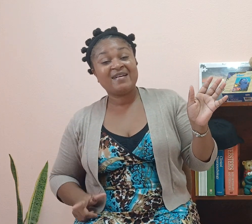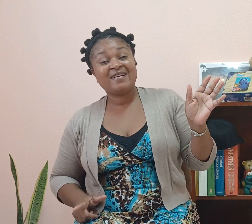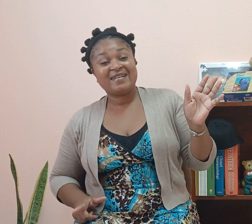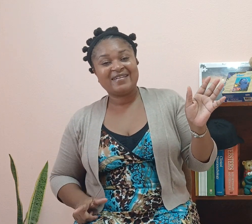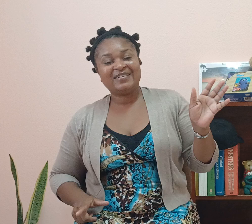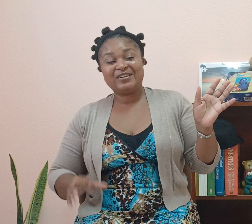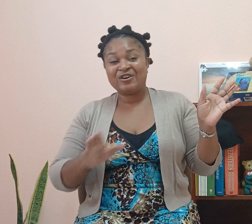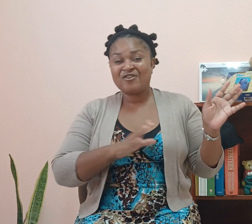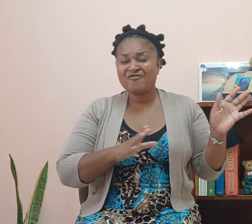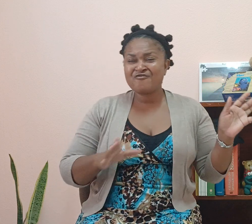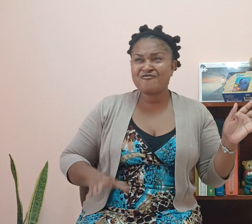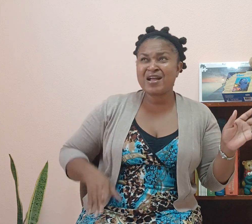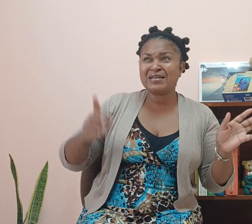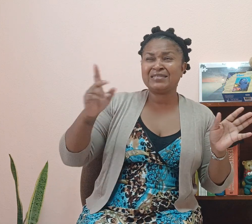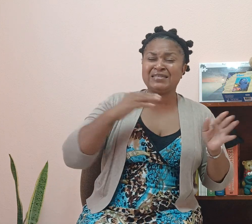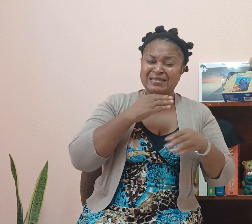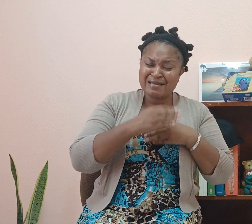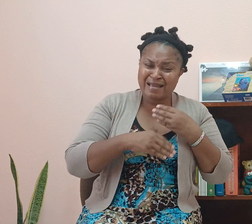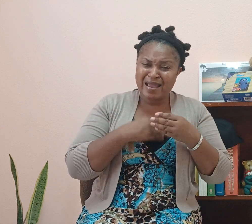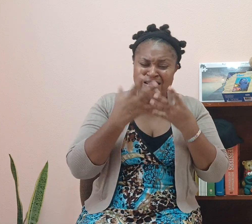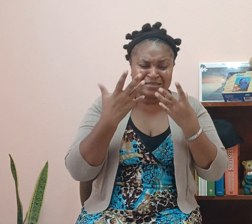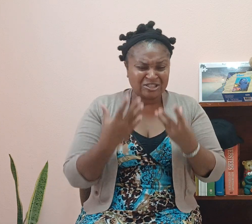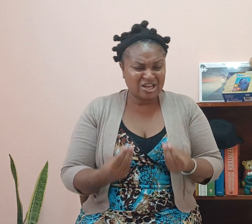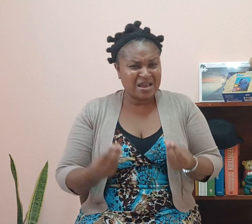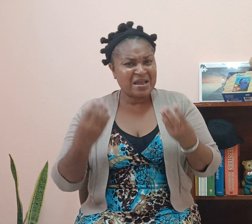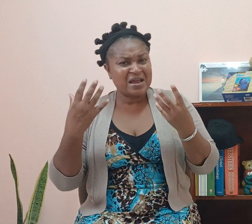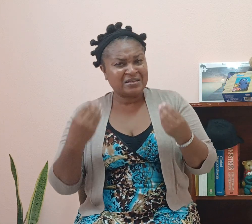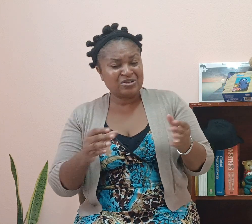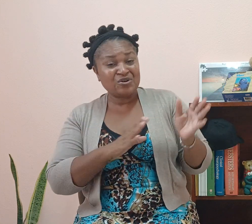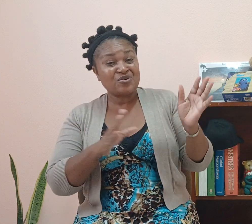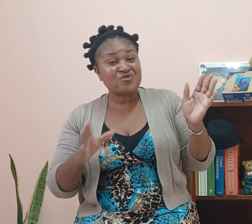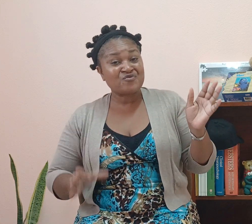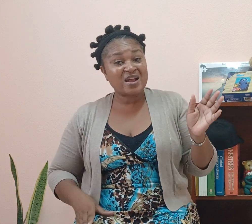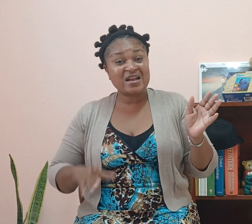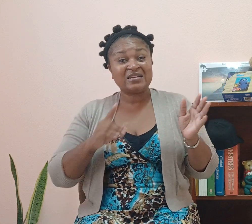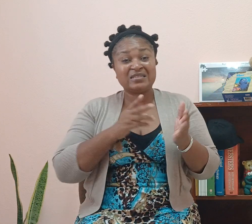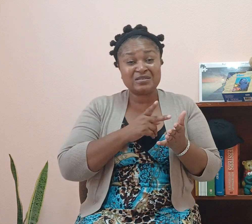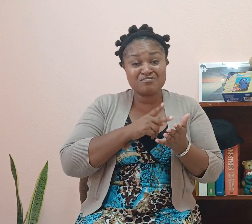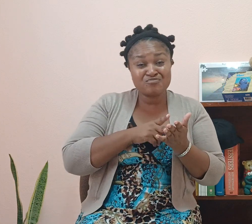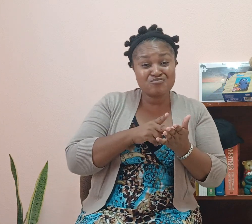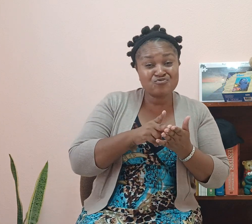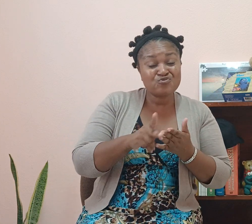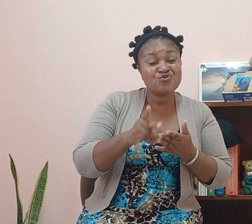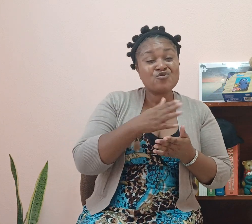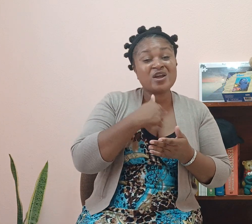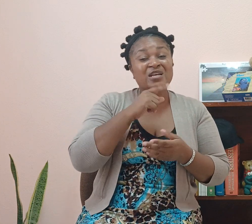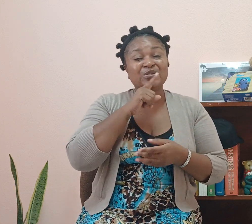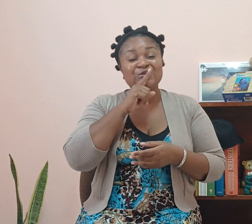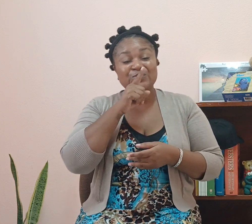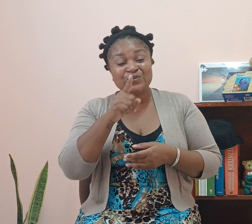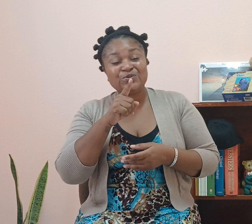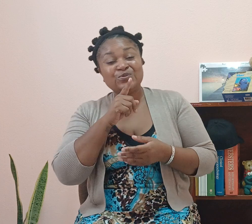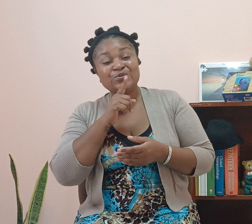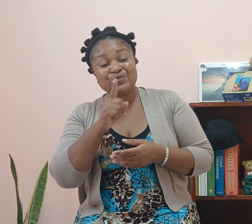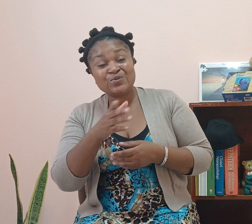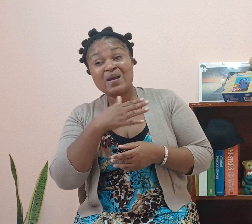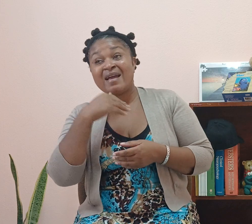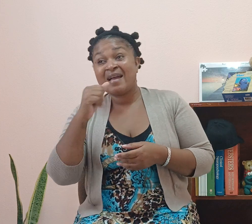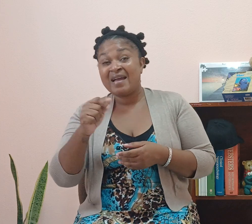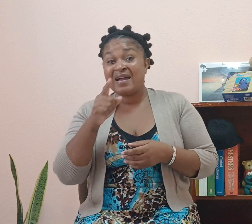Christ is kind and gentle, Christ is pure and true, and his little